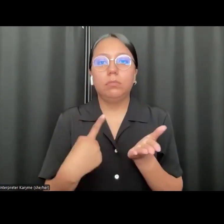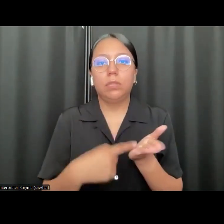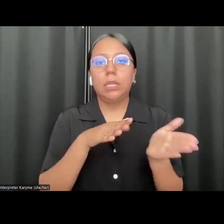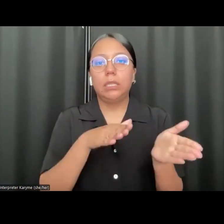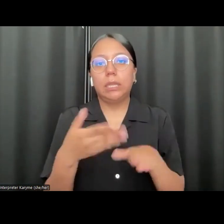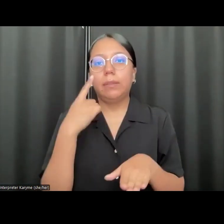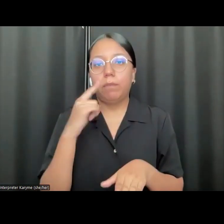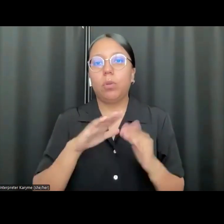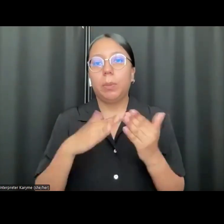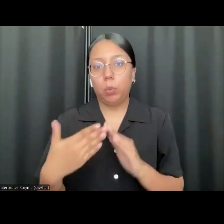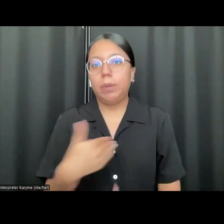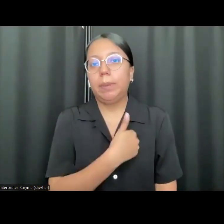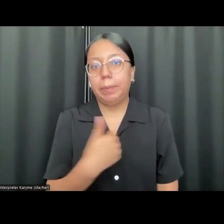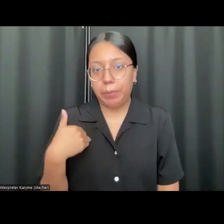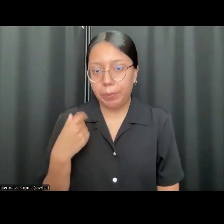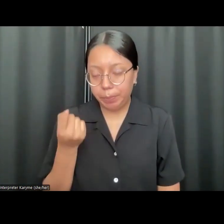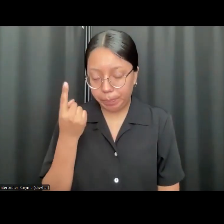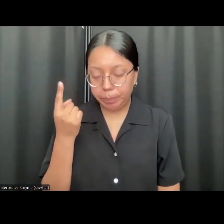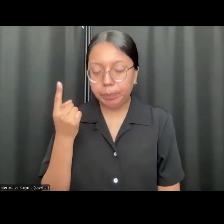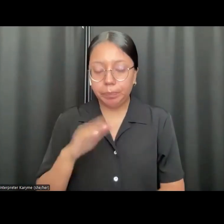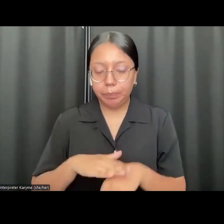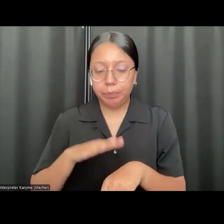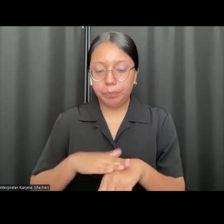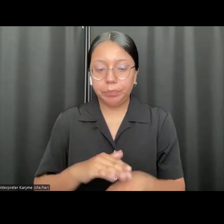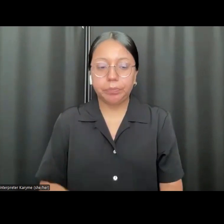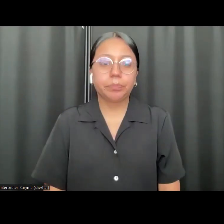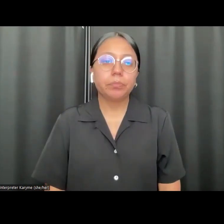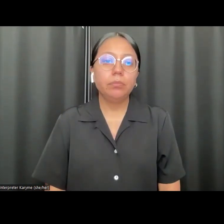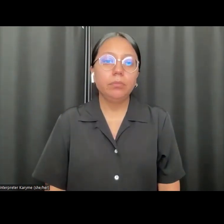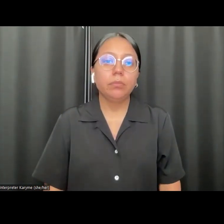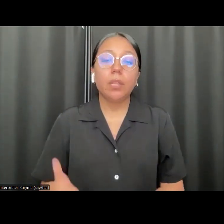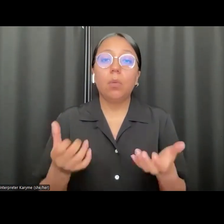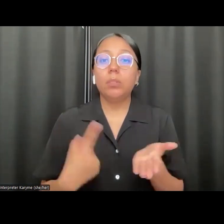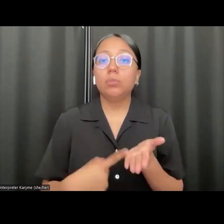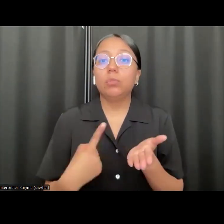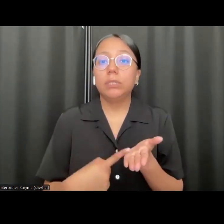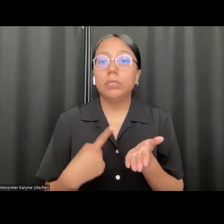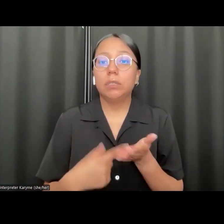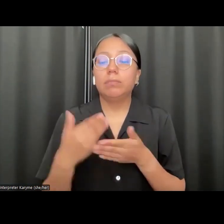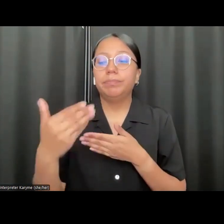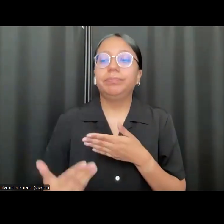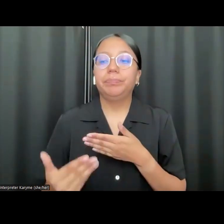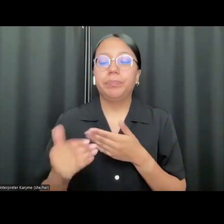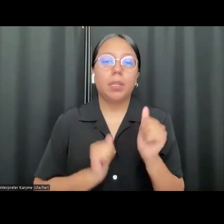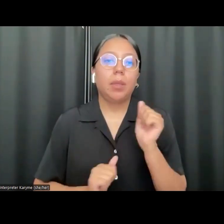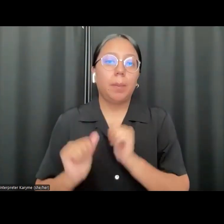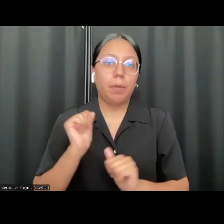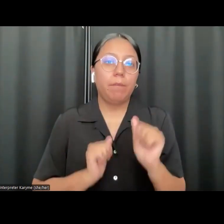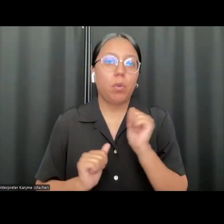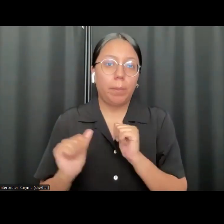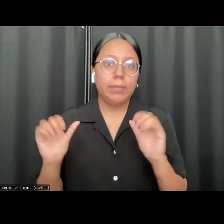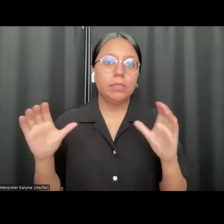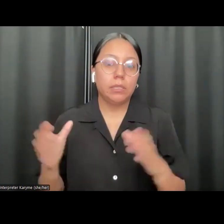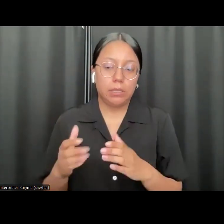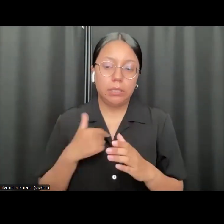Um, so, what I want to talk about next is this performance installation I did starting